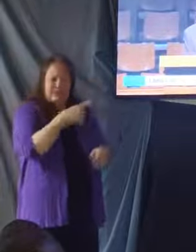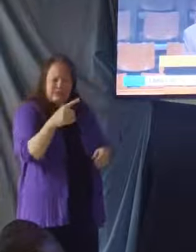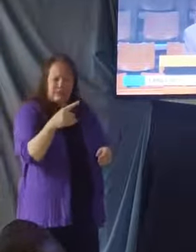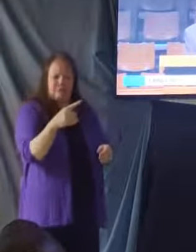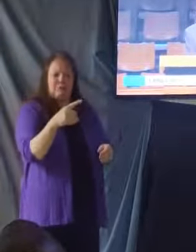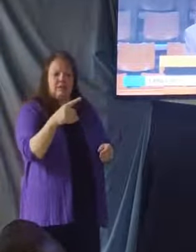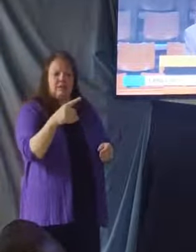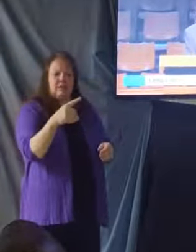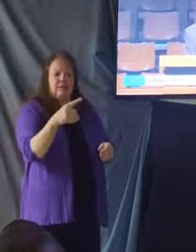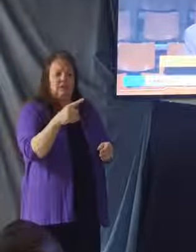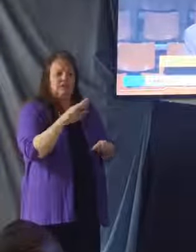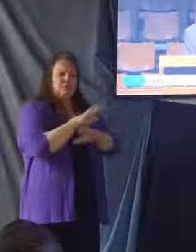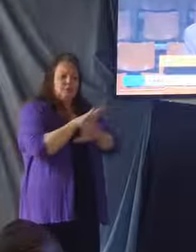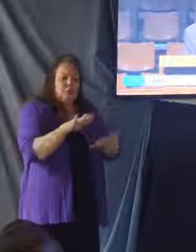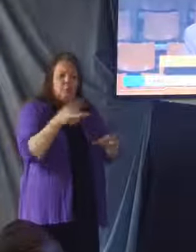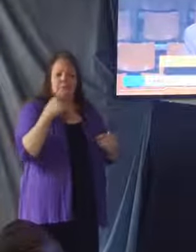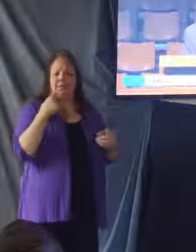so that you don't sin.